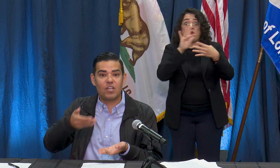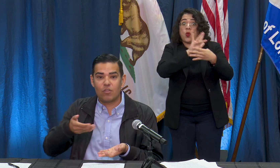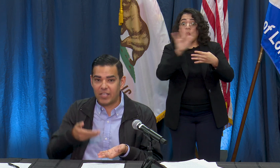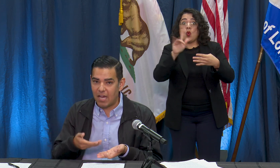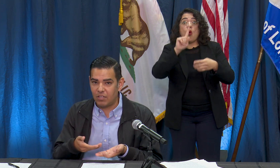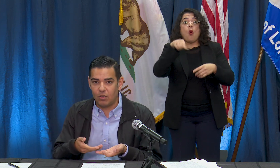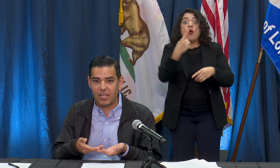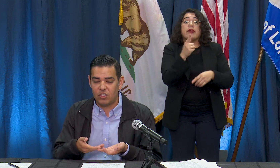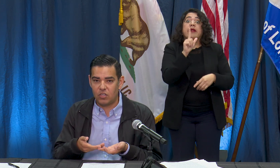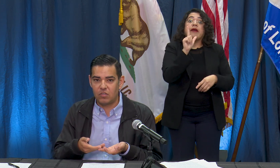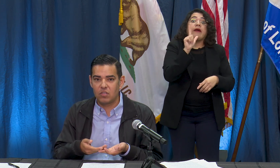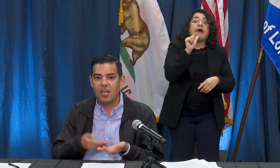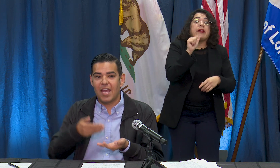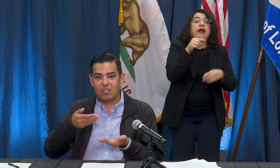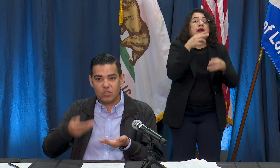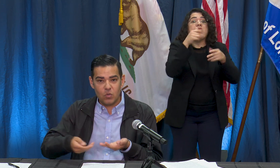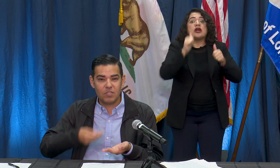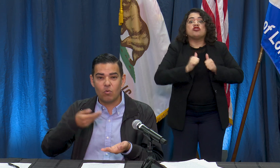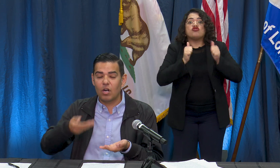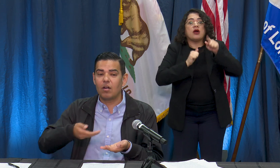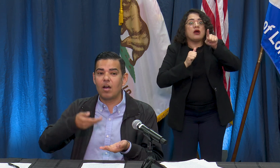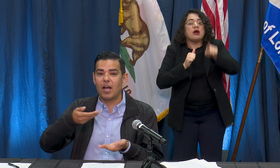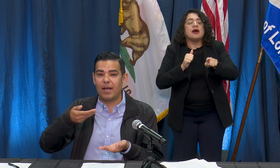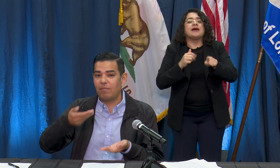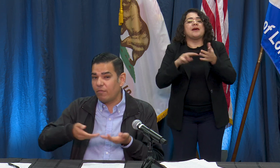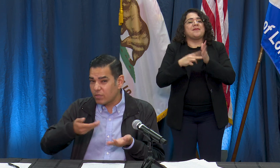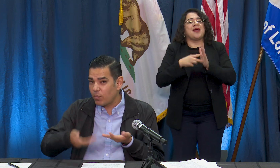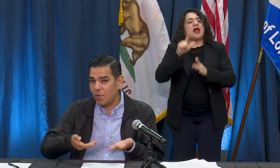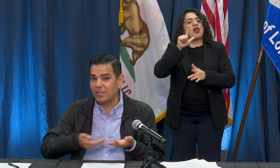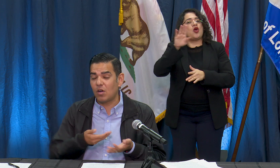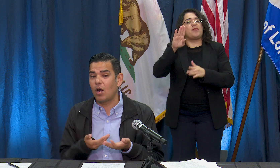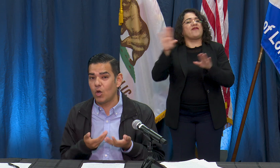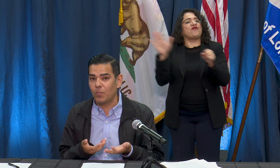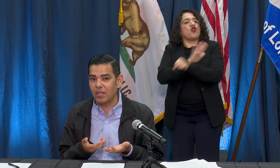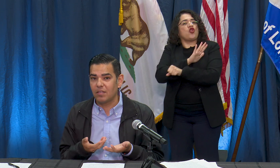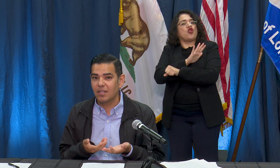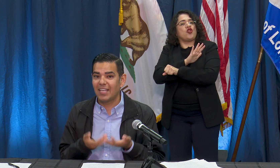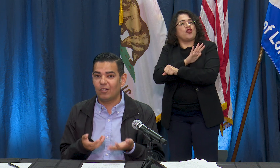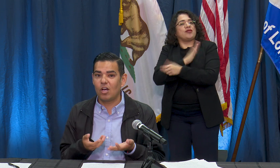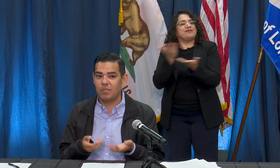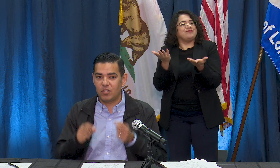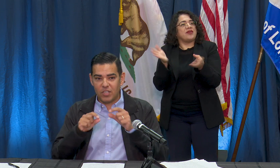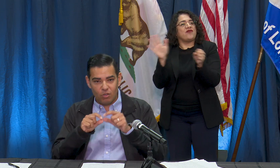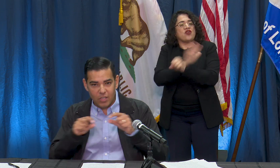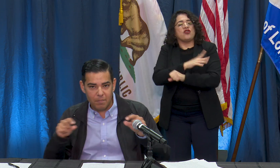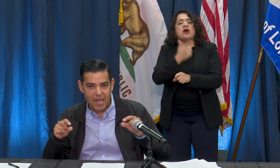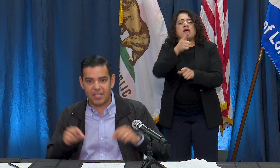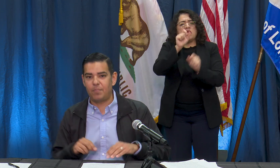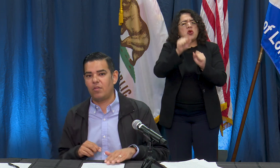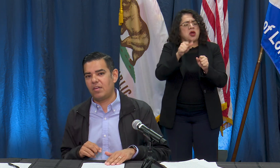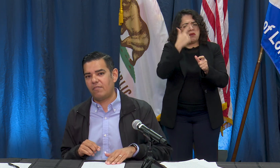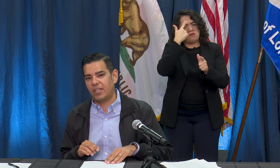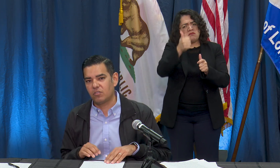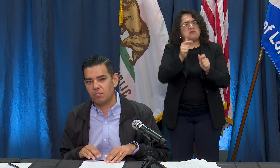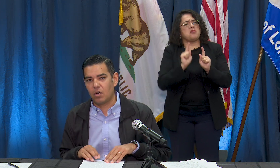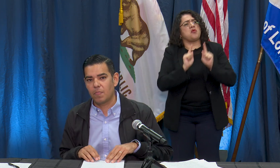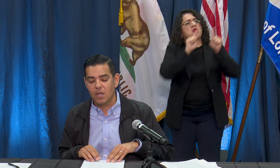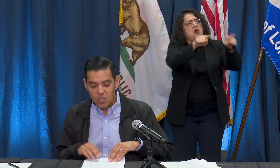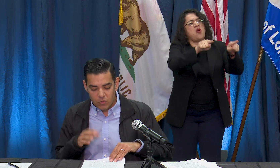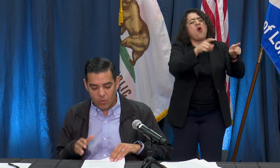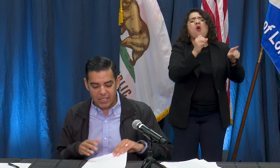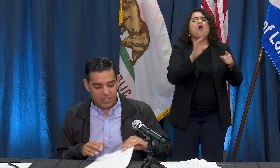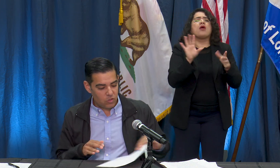to any of the other county locations, and as soon as more of those appointments are open, in Long Beach, it'll come back up on the navigation